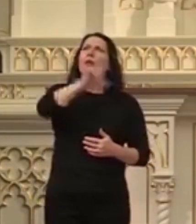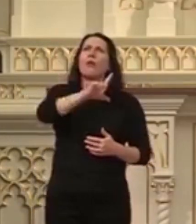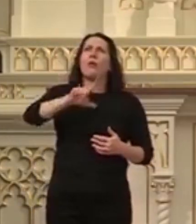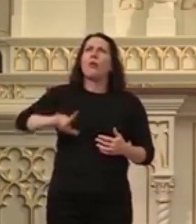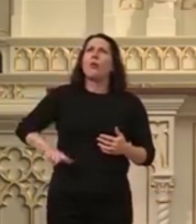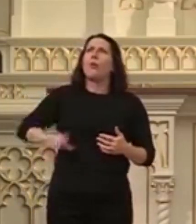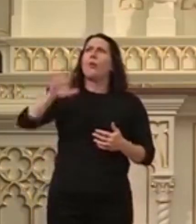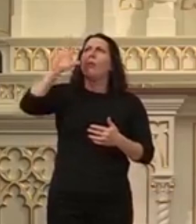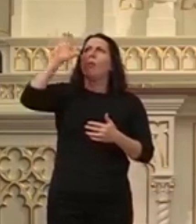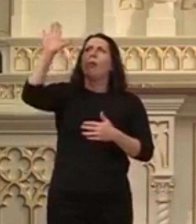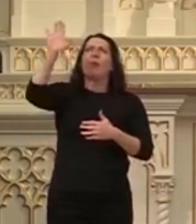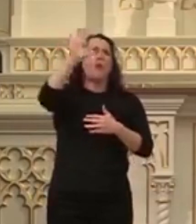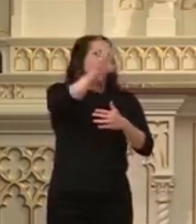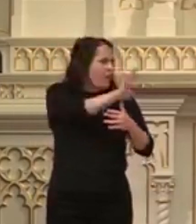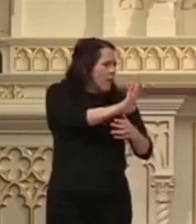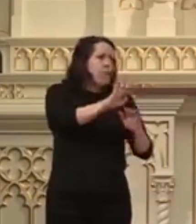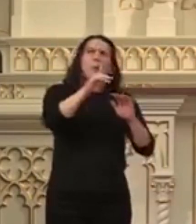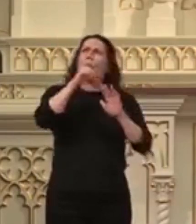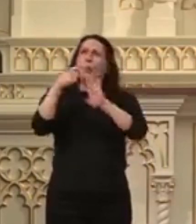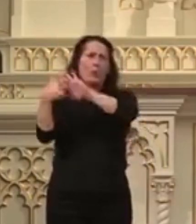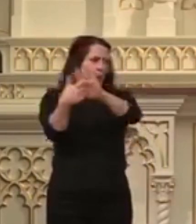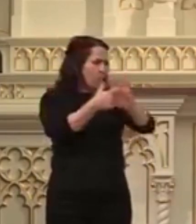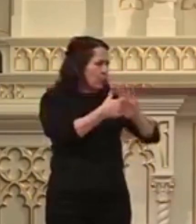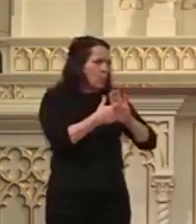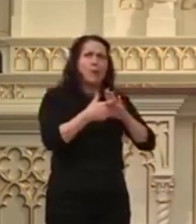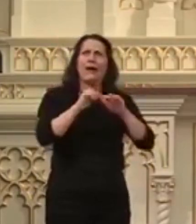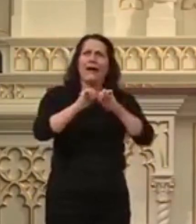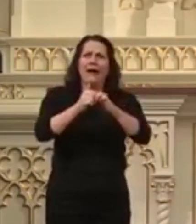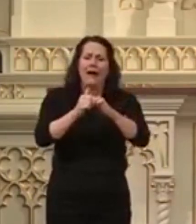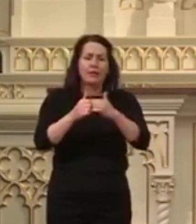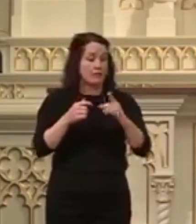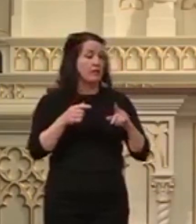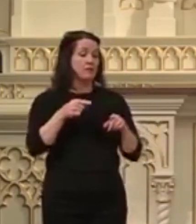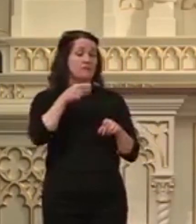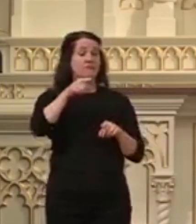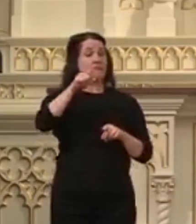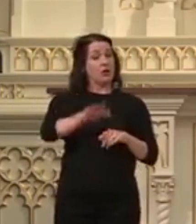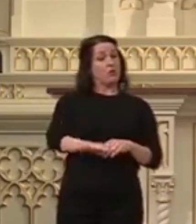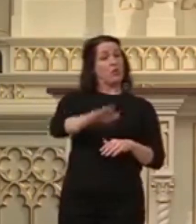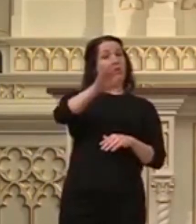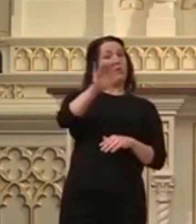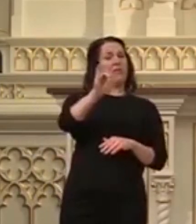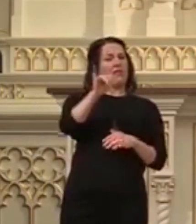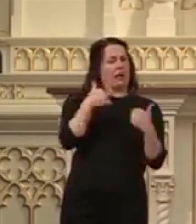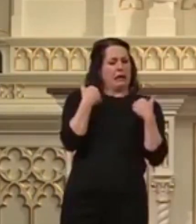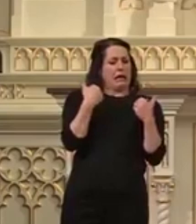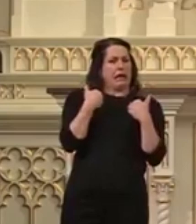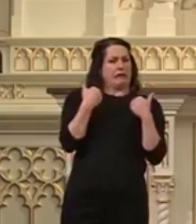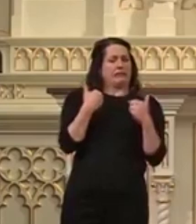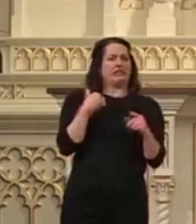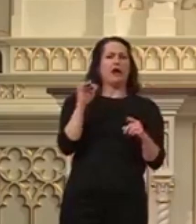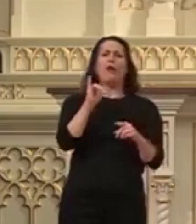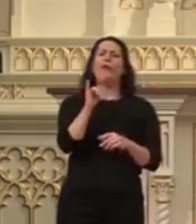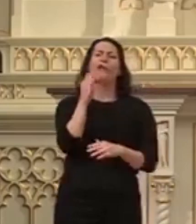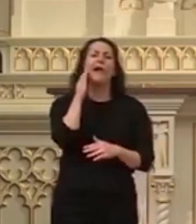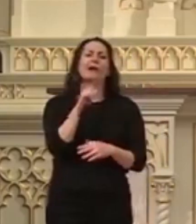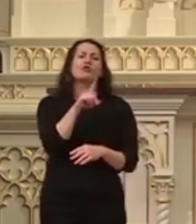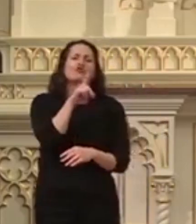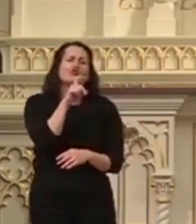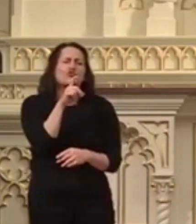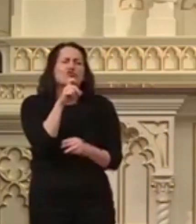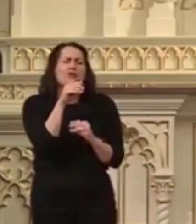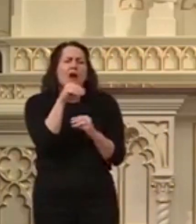revealed? He grew up like a sapling before him, like a shoot from the parched earth.